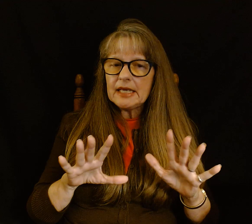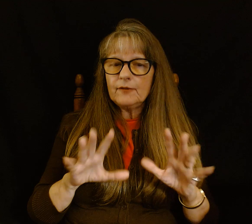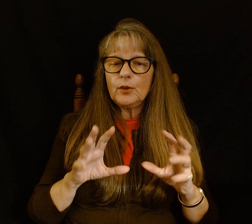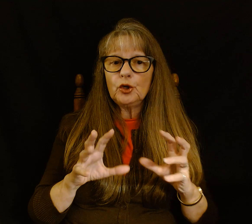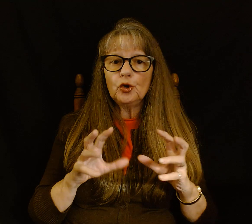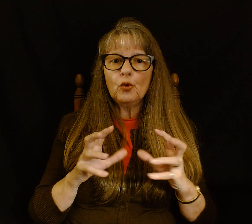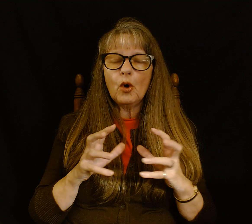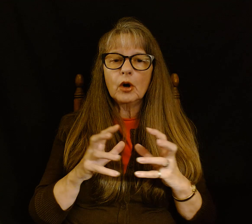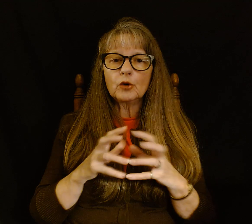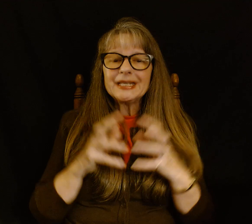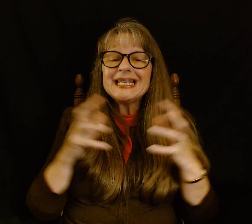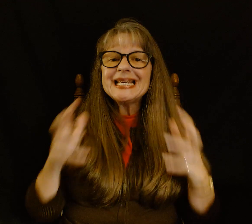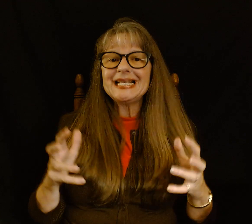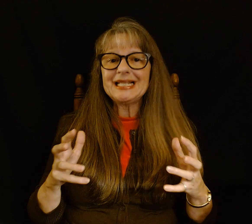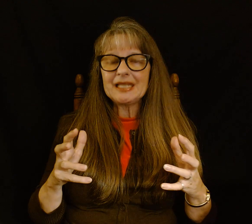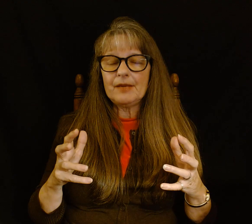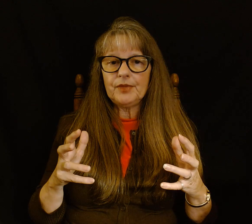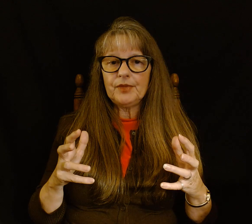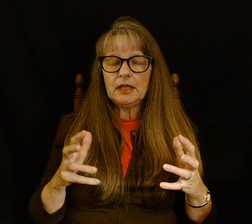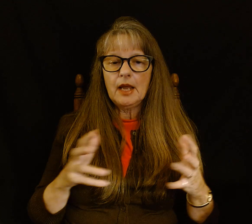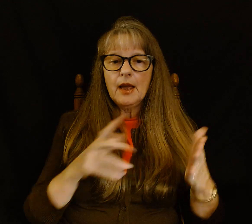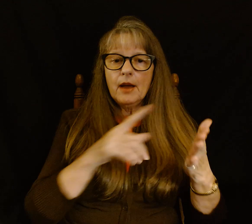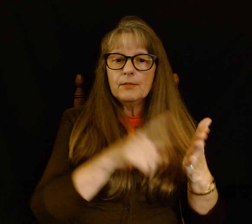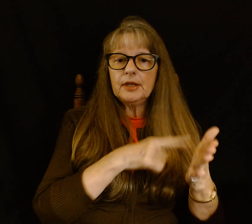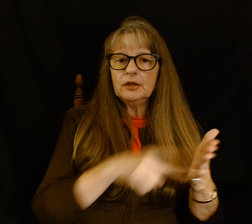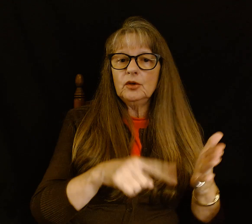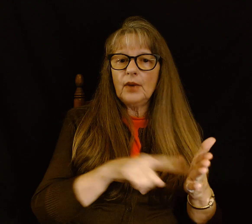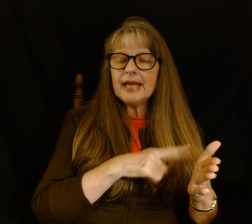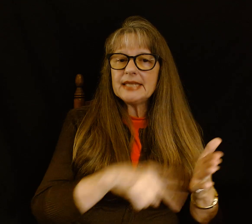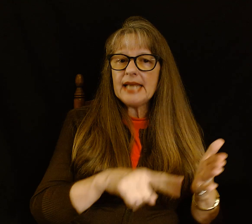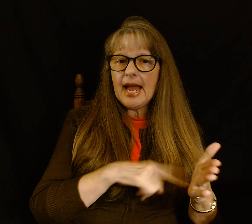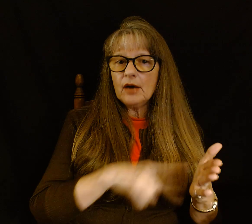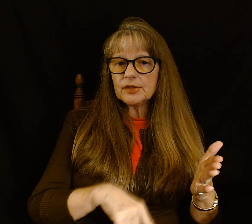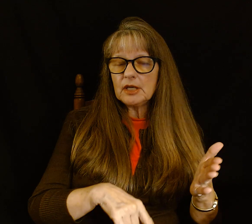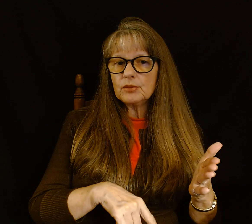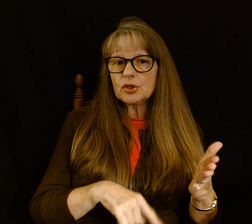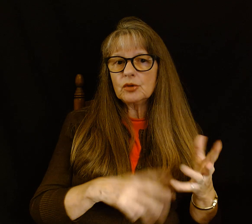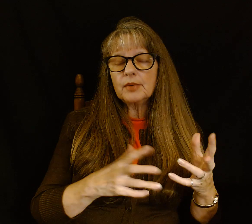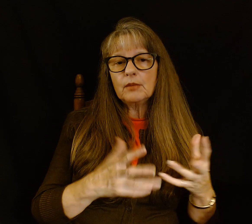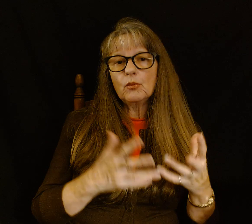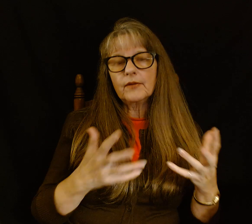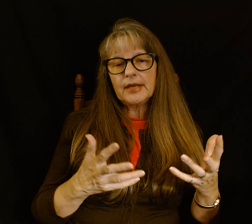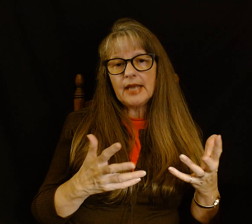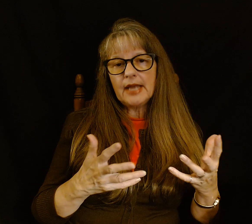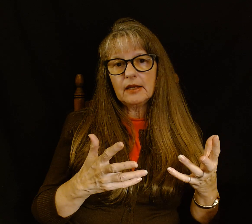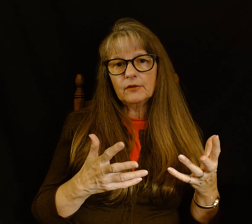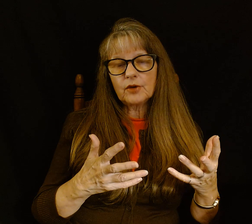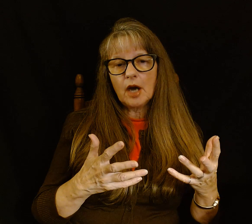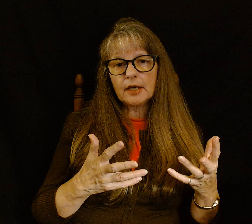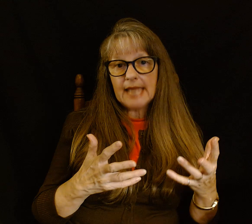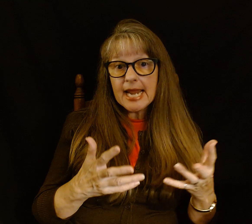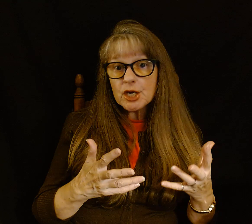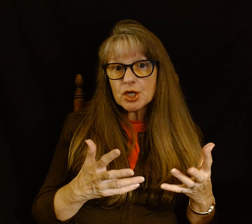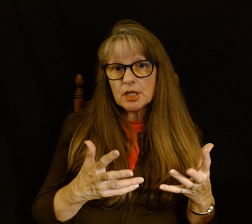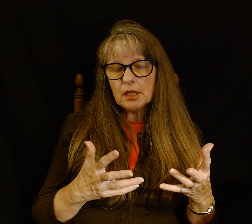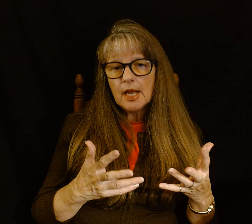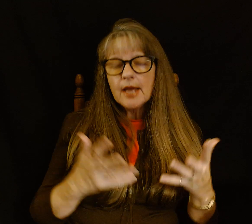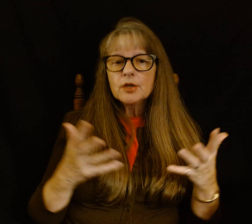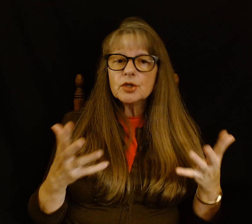when you are critiquing something, but Xing out seems to be more of a negative connotation.